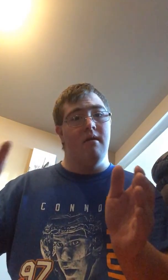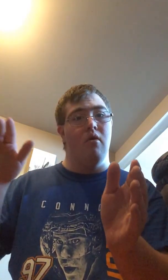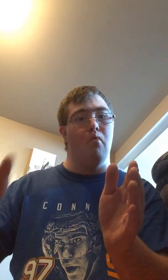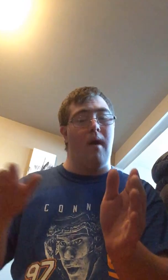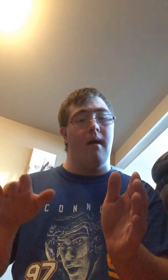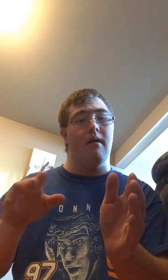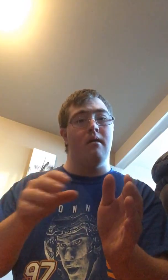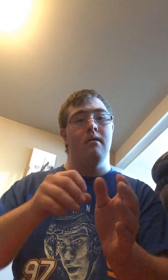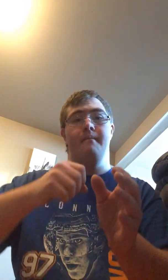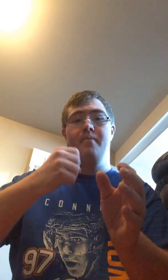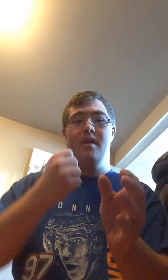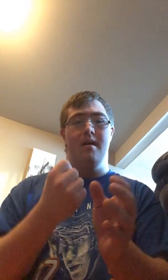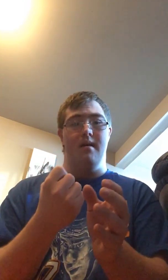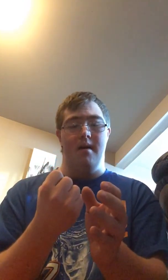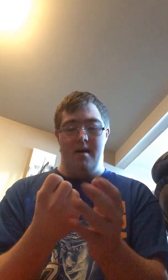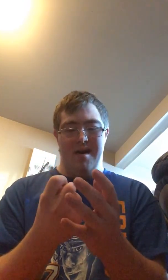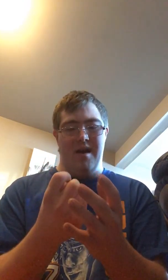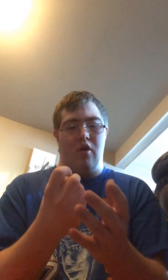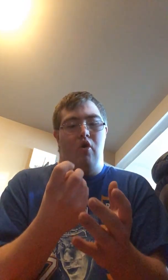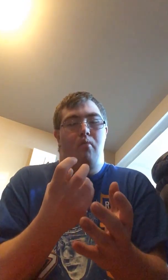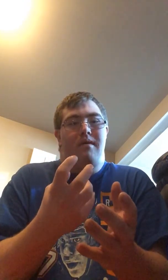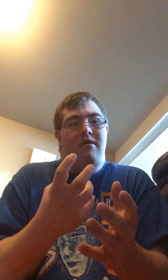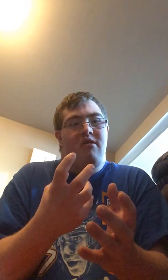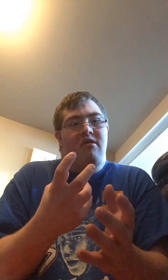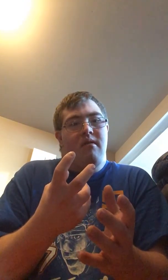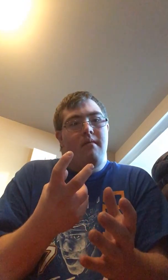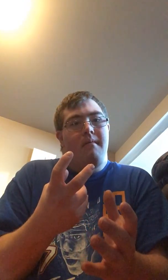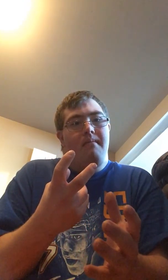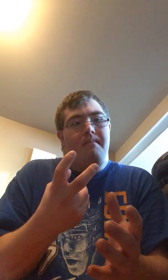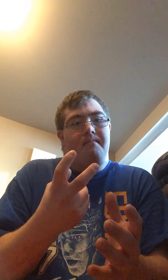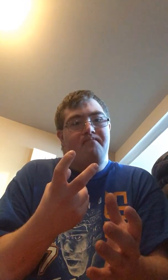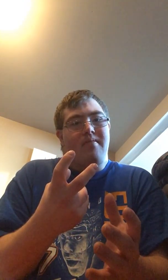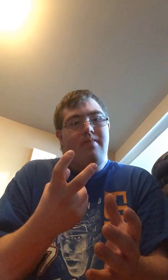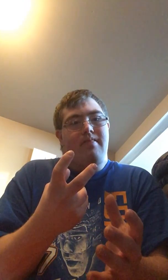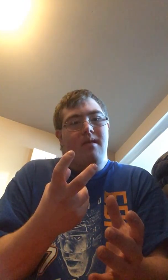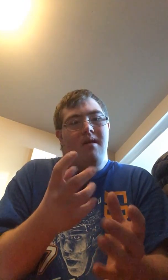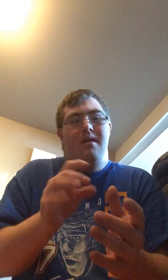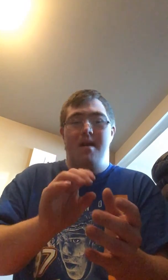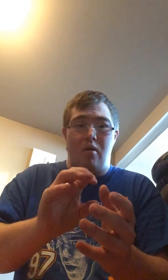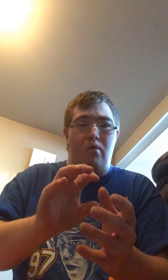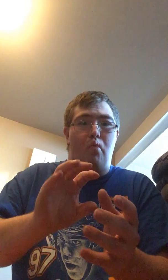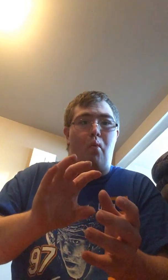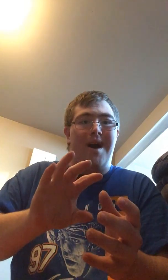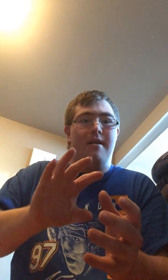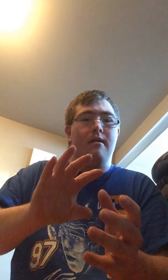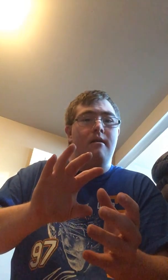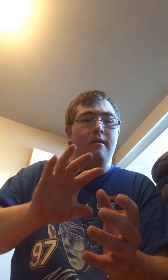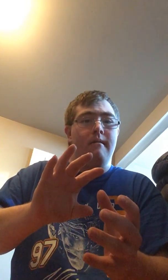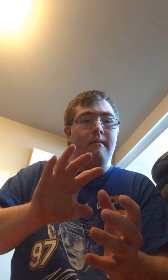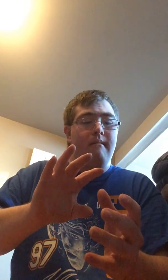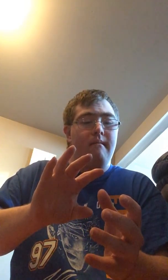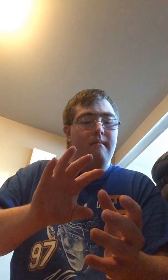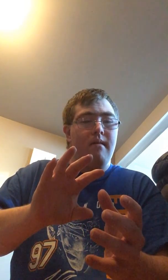where it opens, it goes wider because